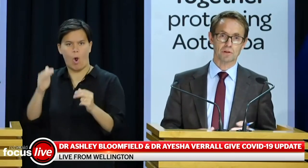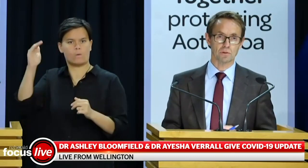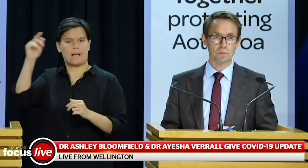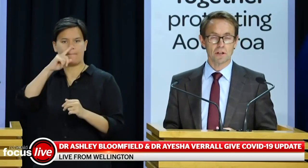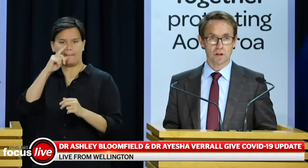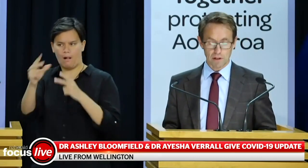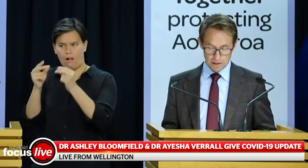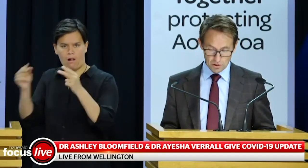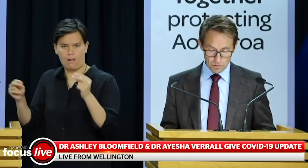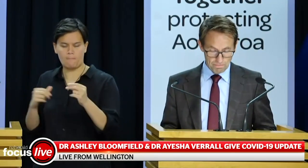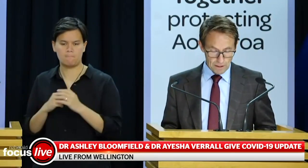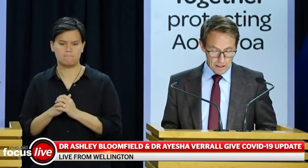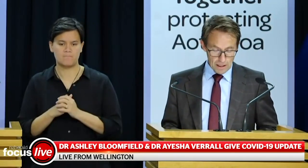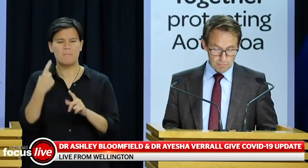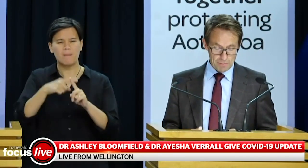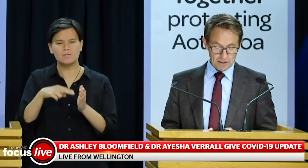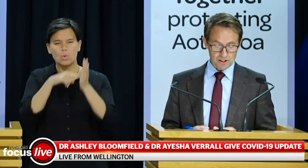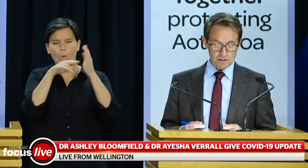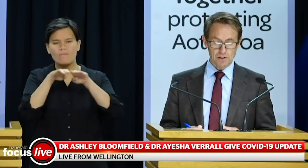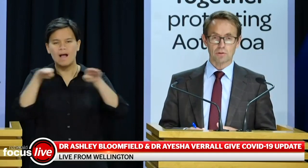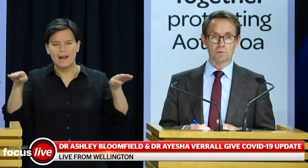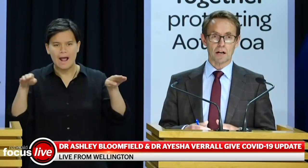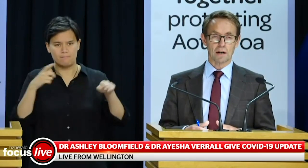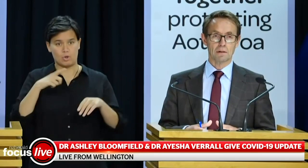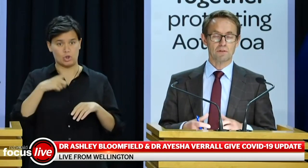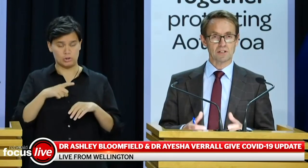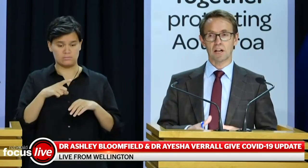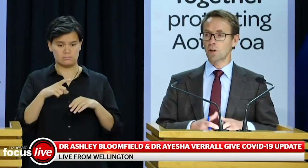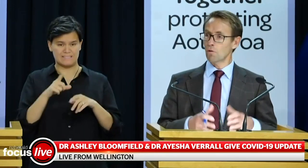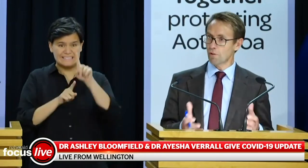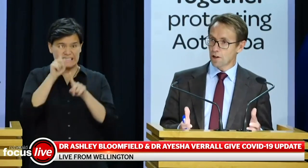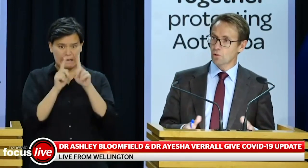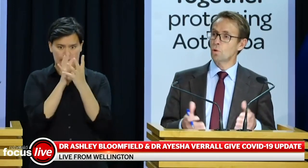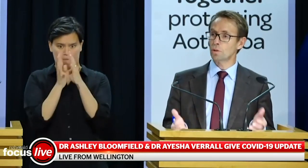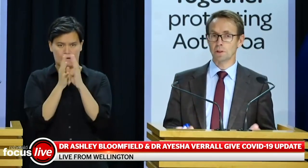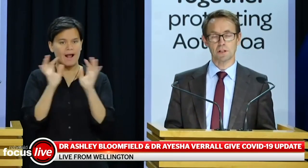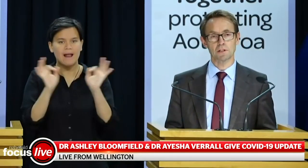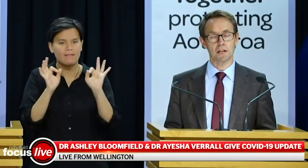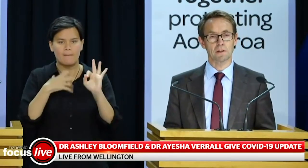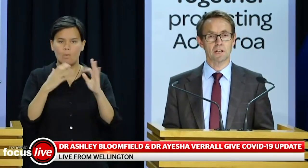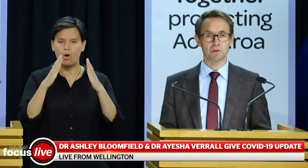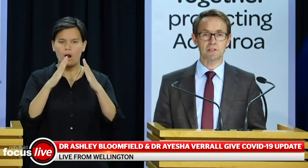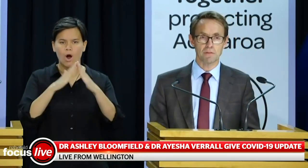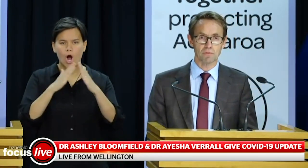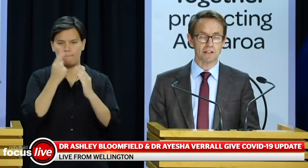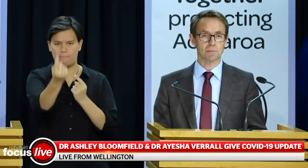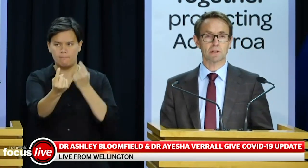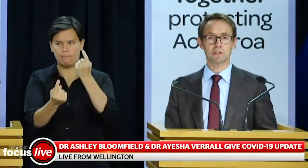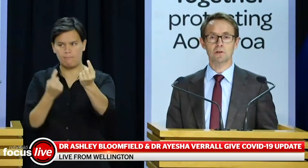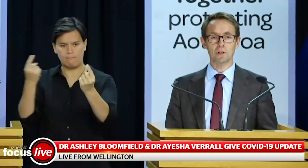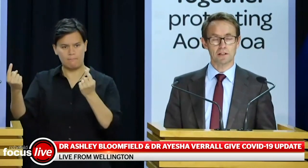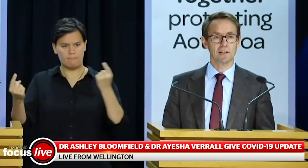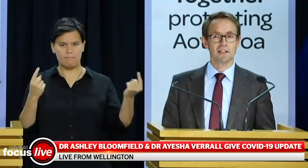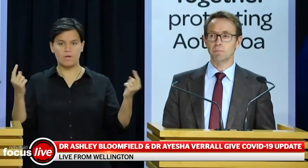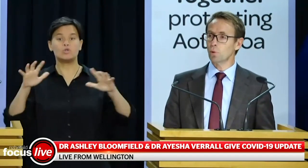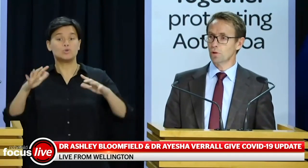some effort to travel out to, it may make sense to vaccinate whole whānau or communities, and DHBs have the